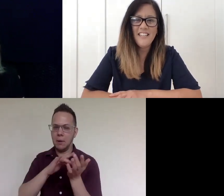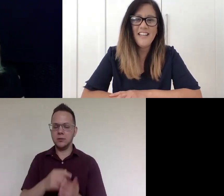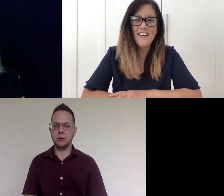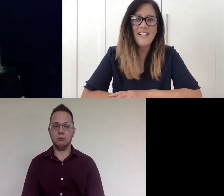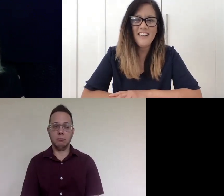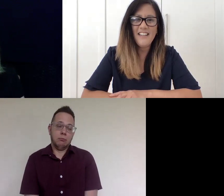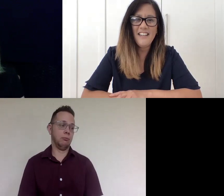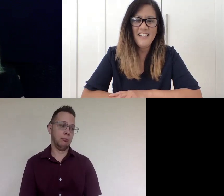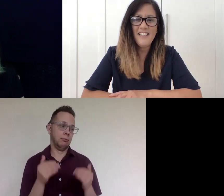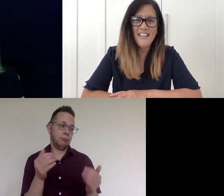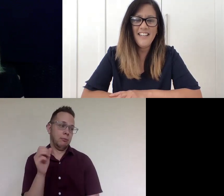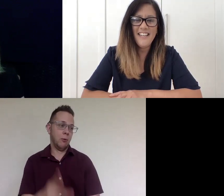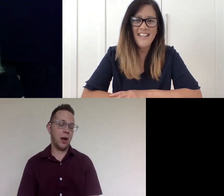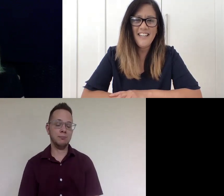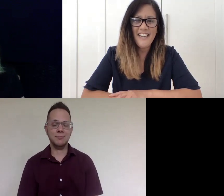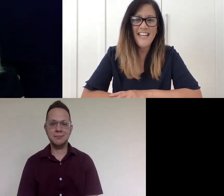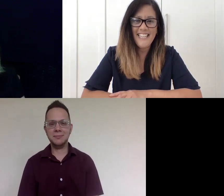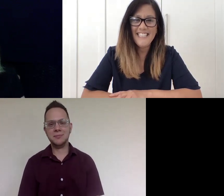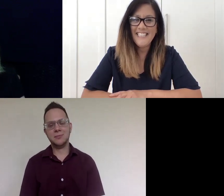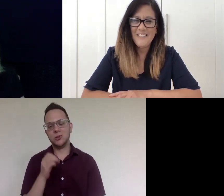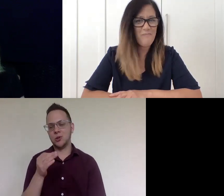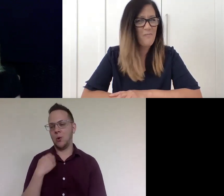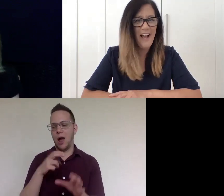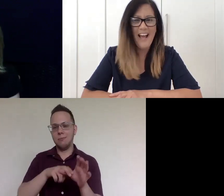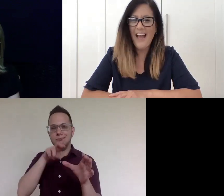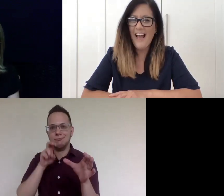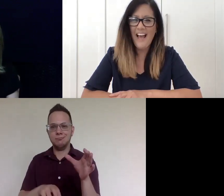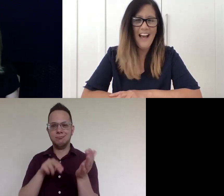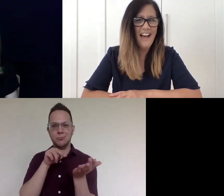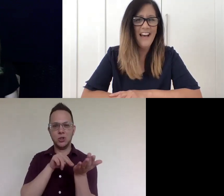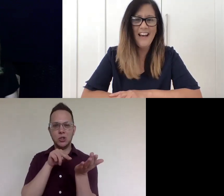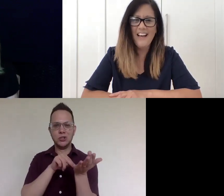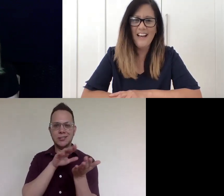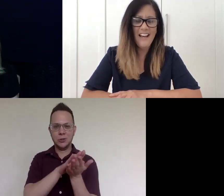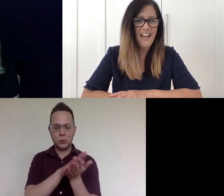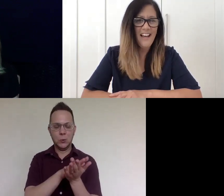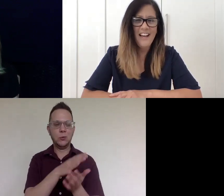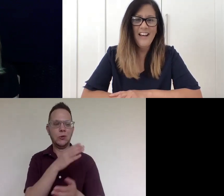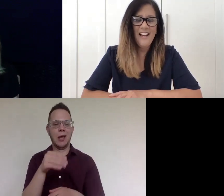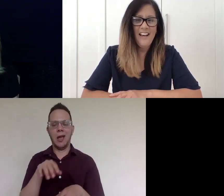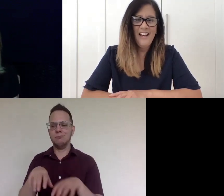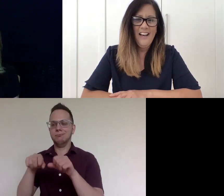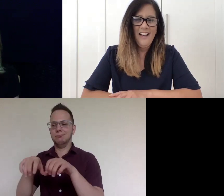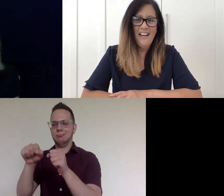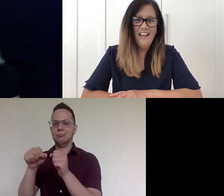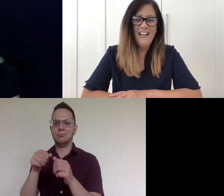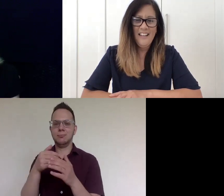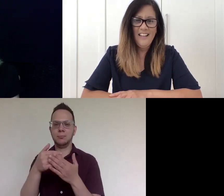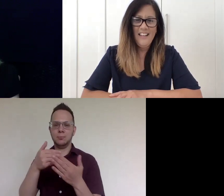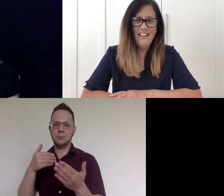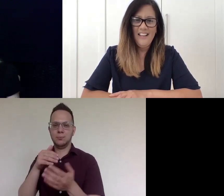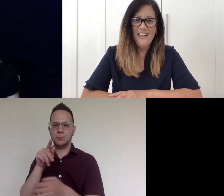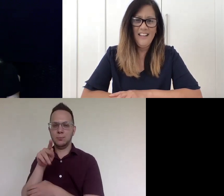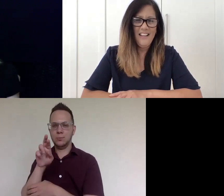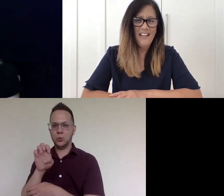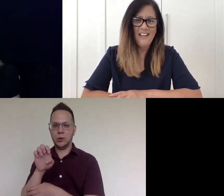why not? I think I'll just do it. So I resigned from the nursing